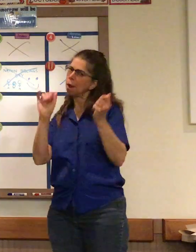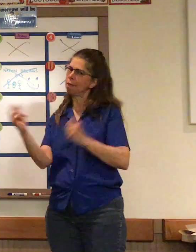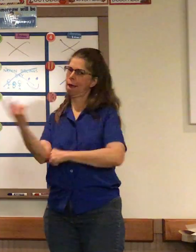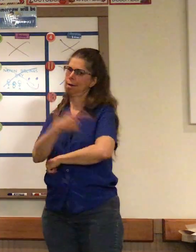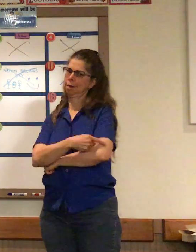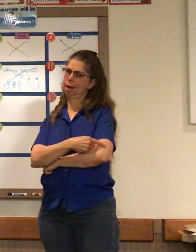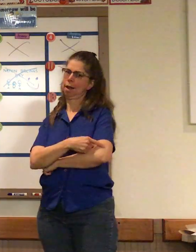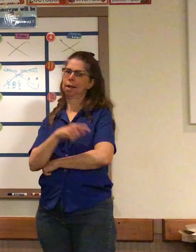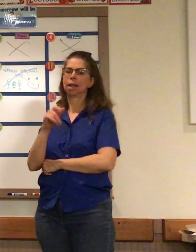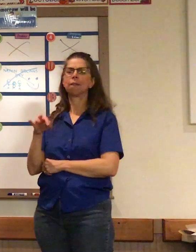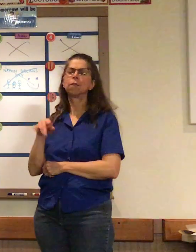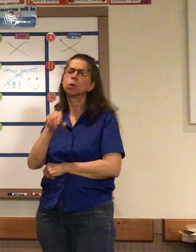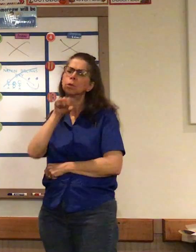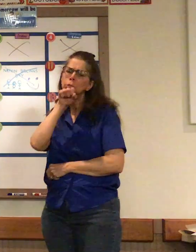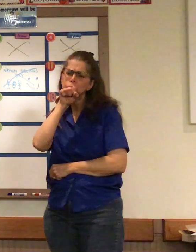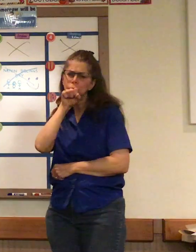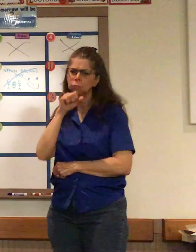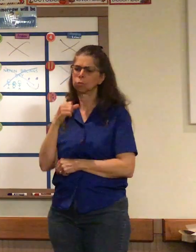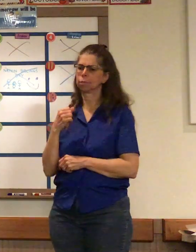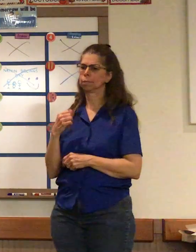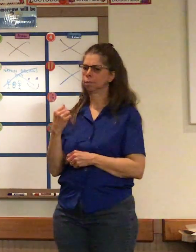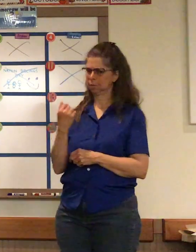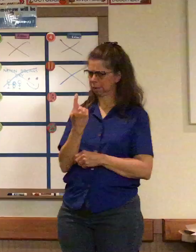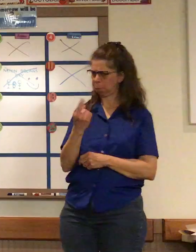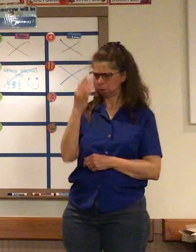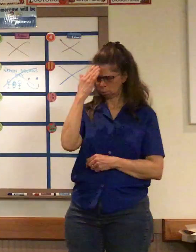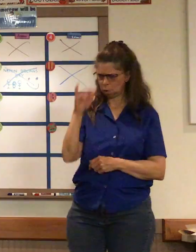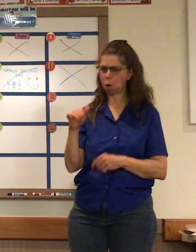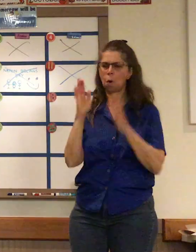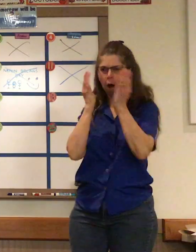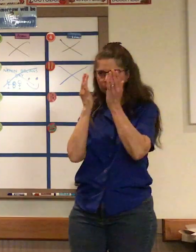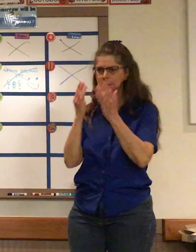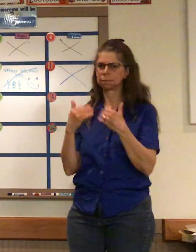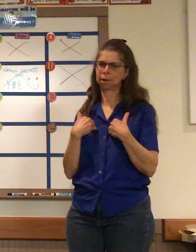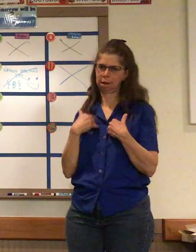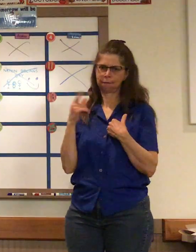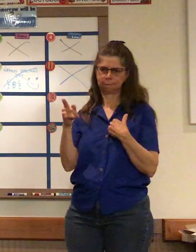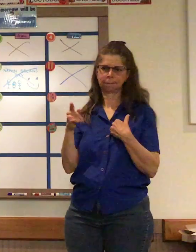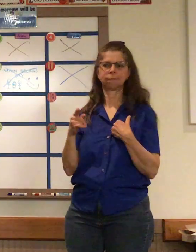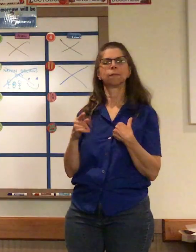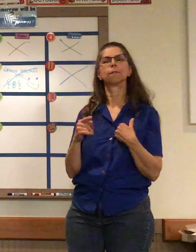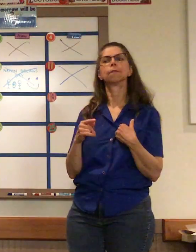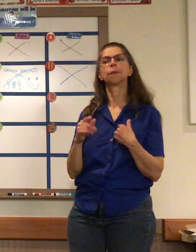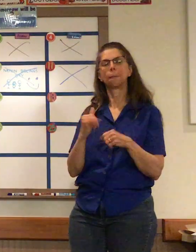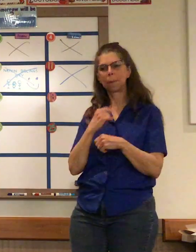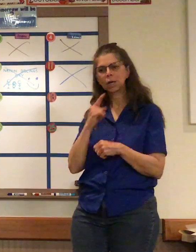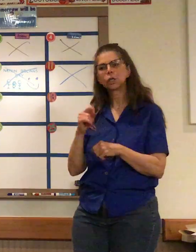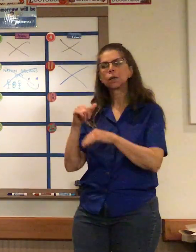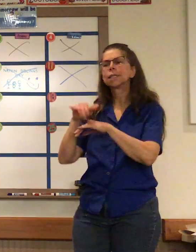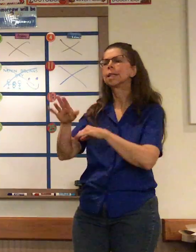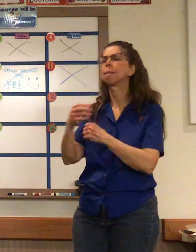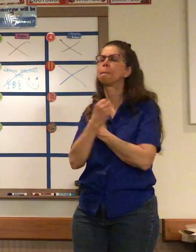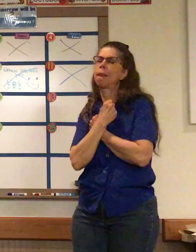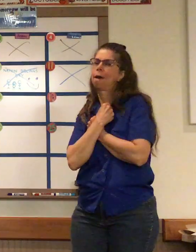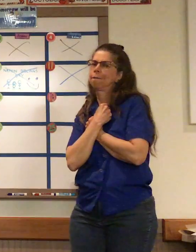you have someone that you love or that you know that has autism, make sure that you just send them some